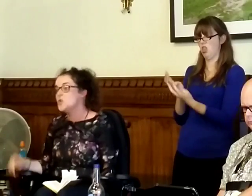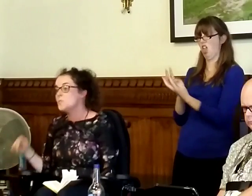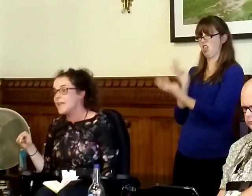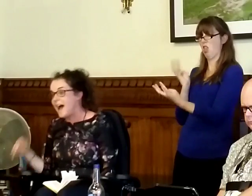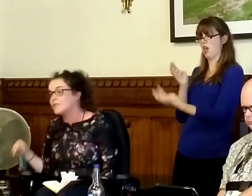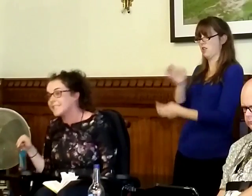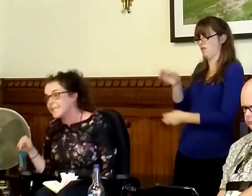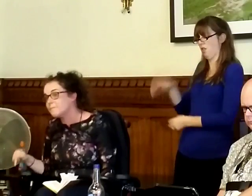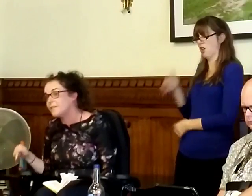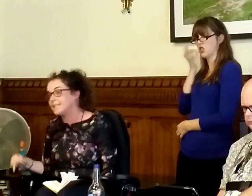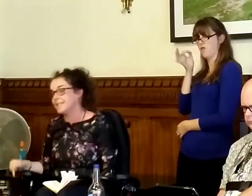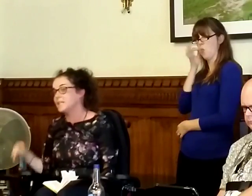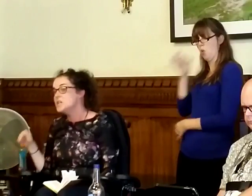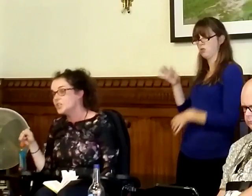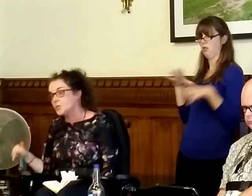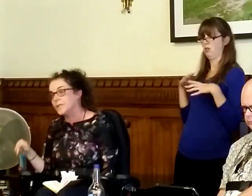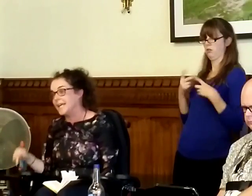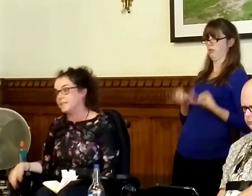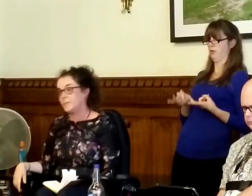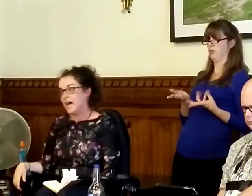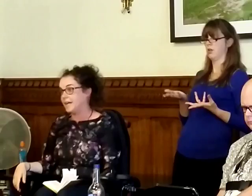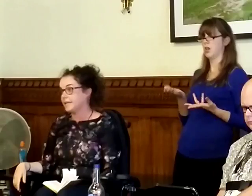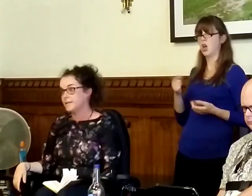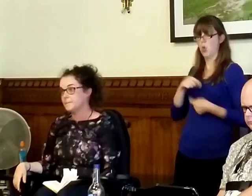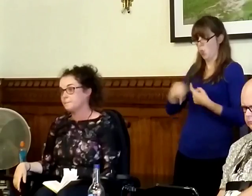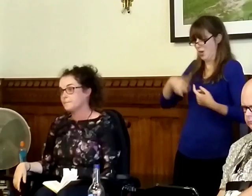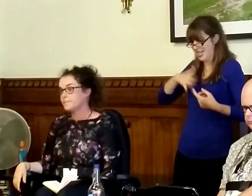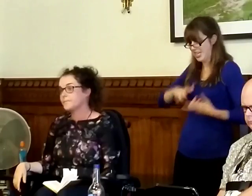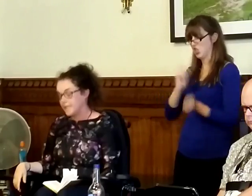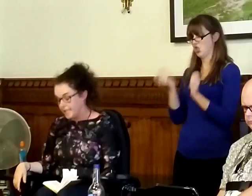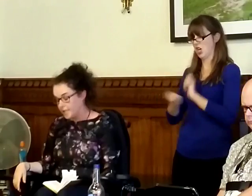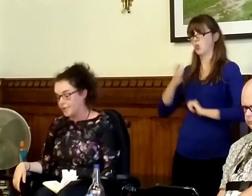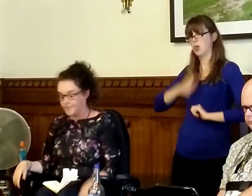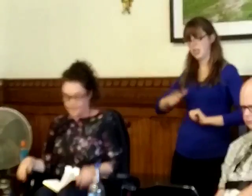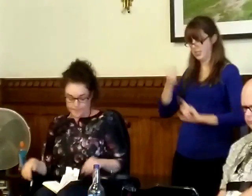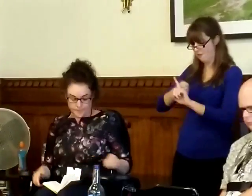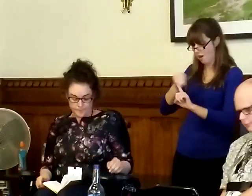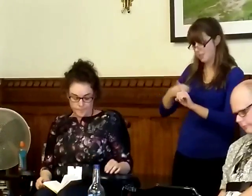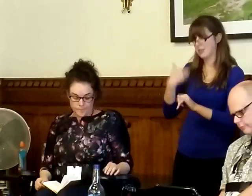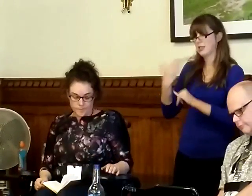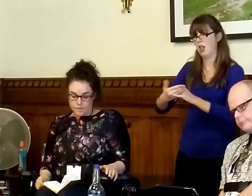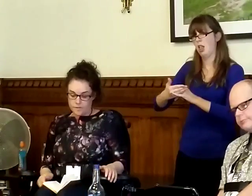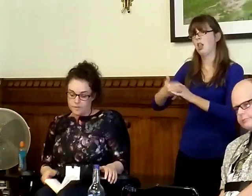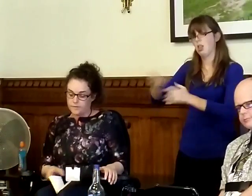make a change. We have to keep fighting until we get this back.